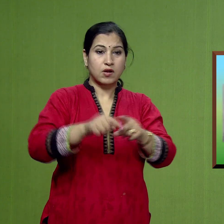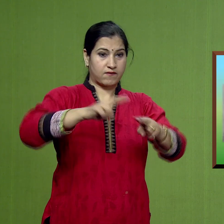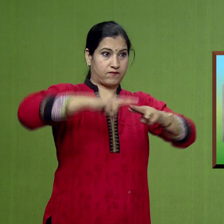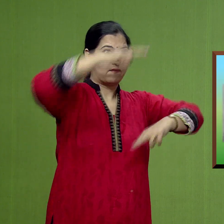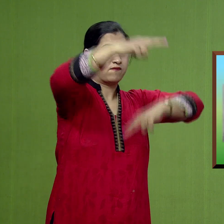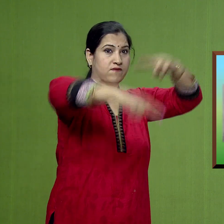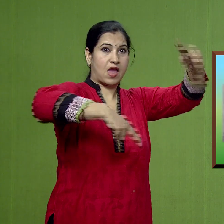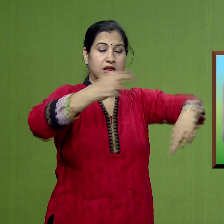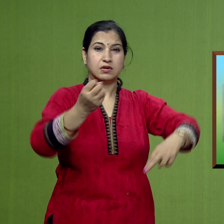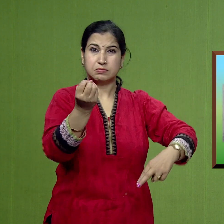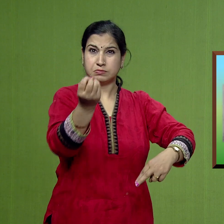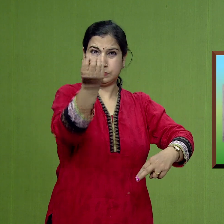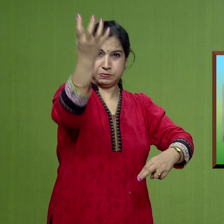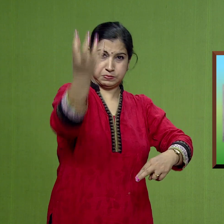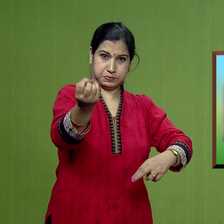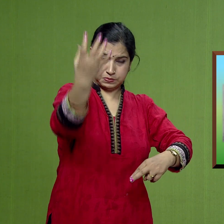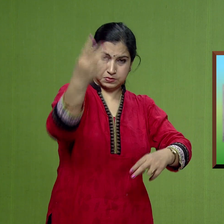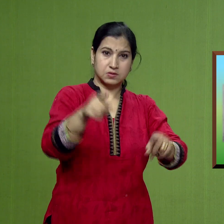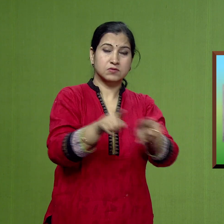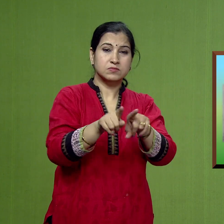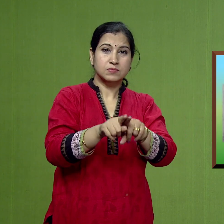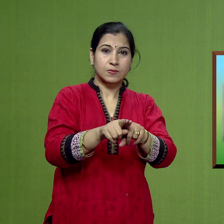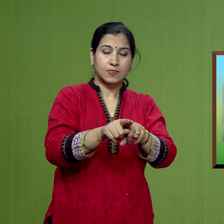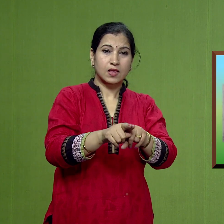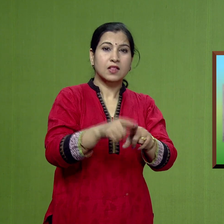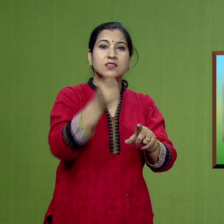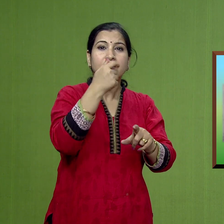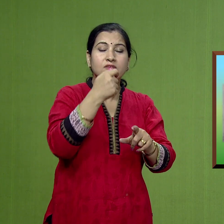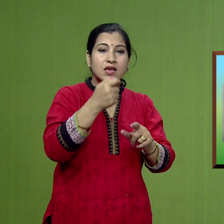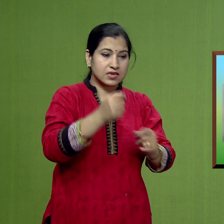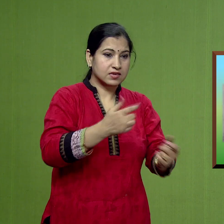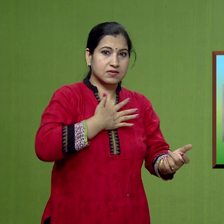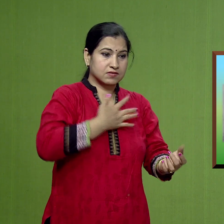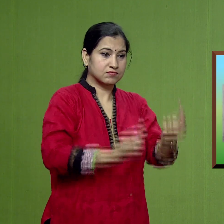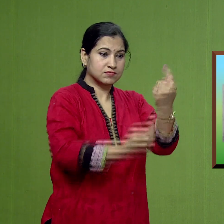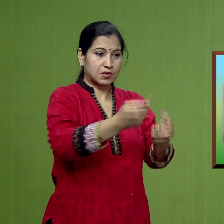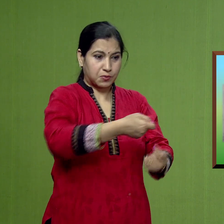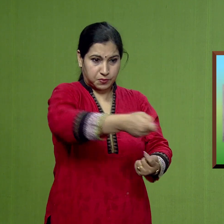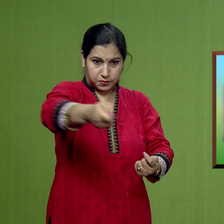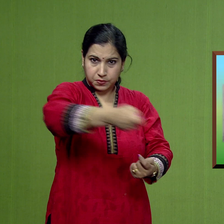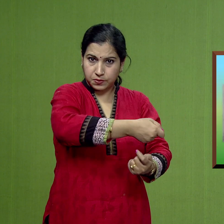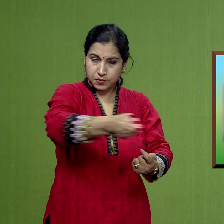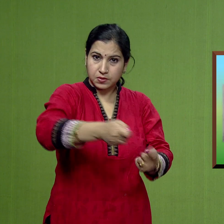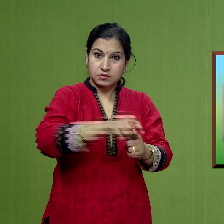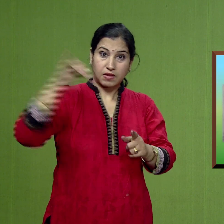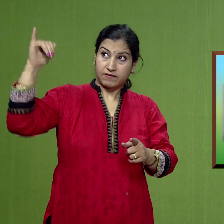from factories, spraying of insecticides and pesticides from